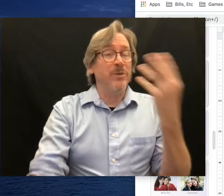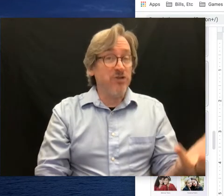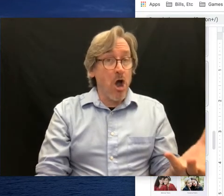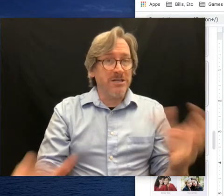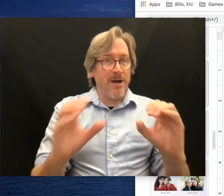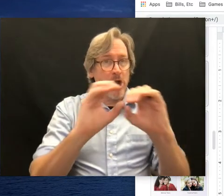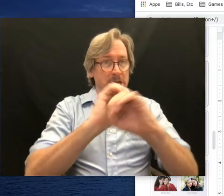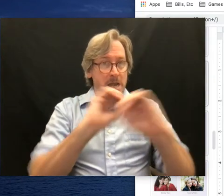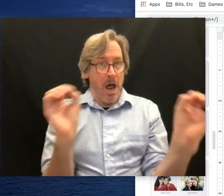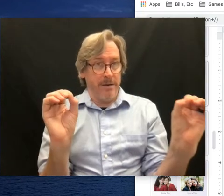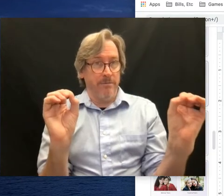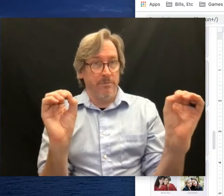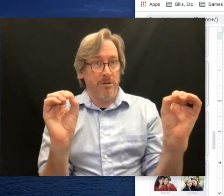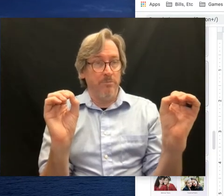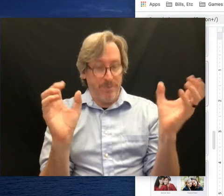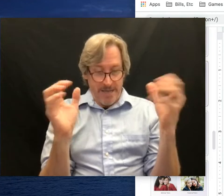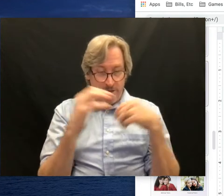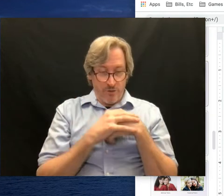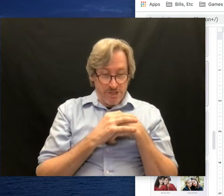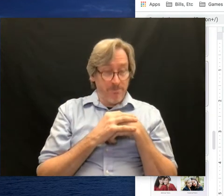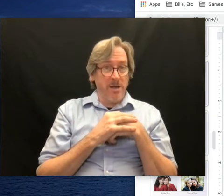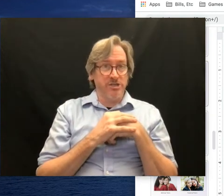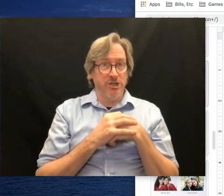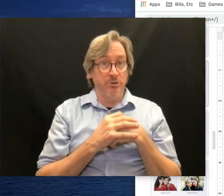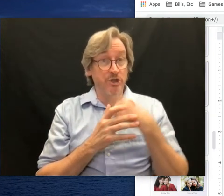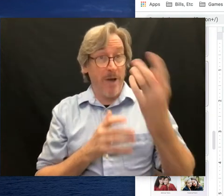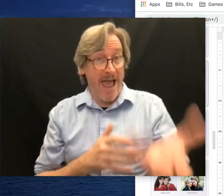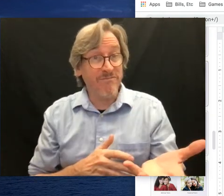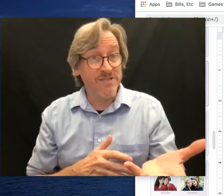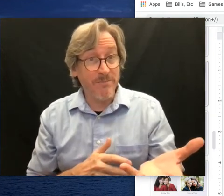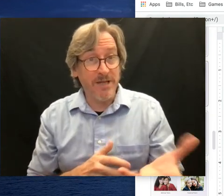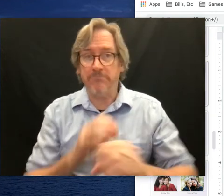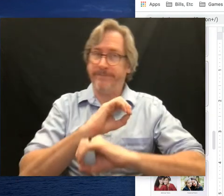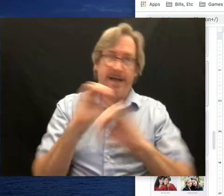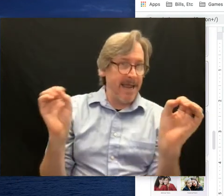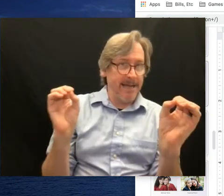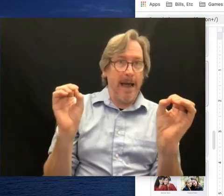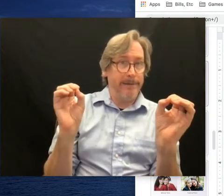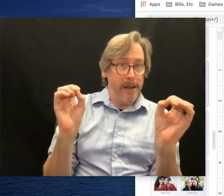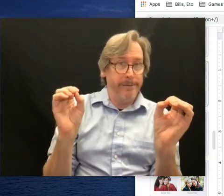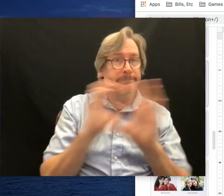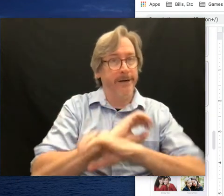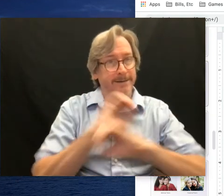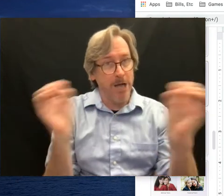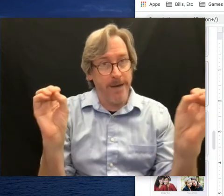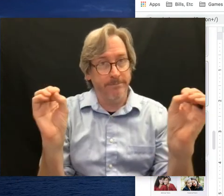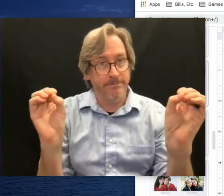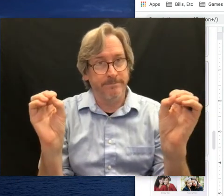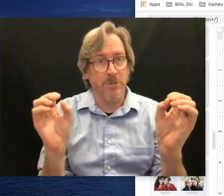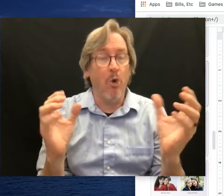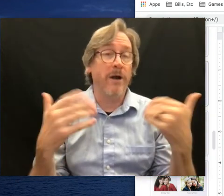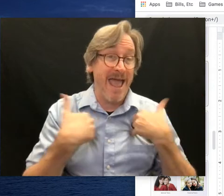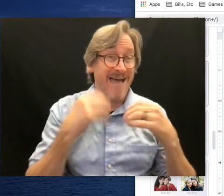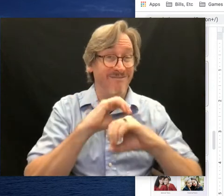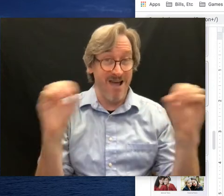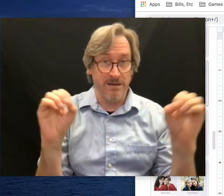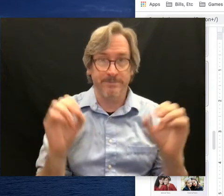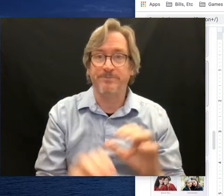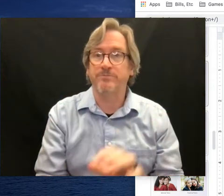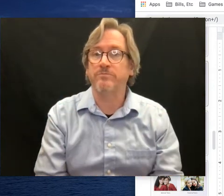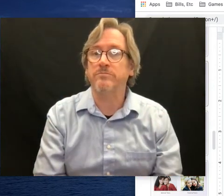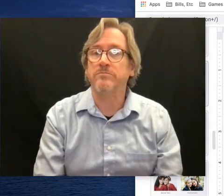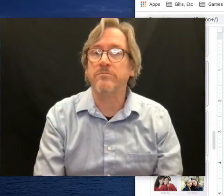So we've talked about none being the response to, do you have something? I ain't got none, right? None. Or have